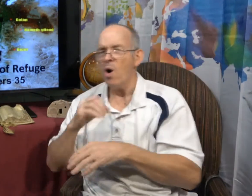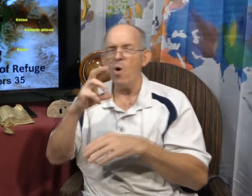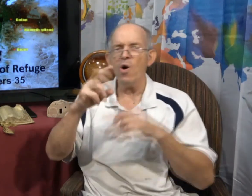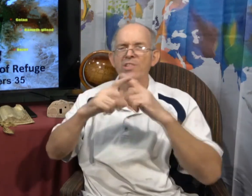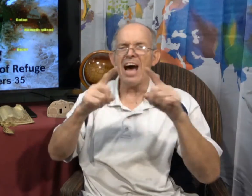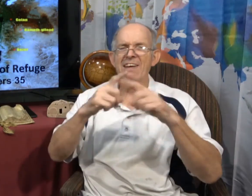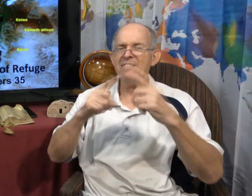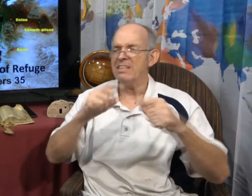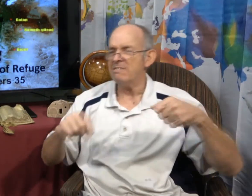or life,